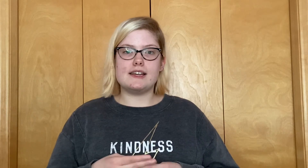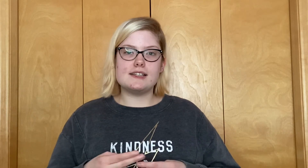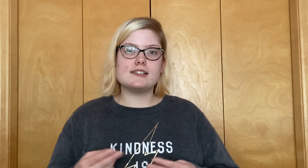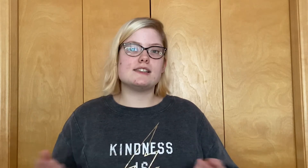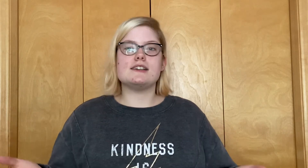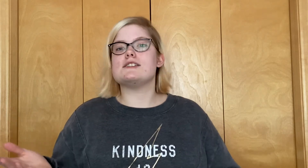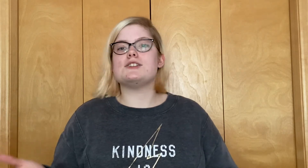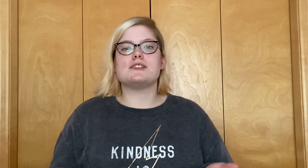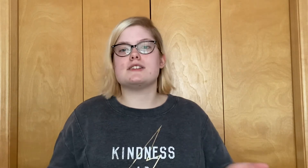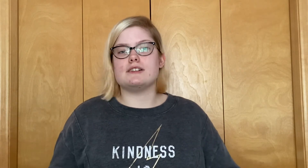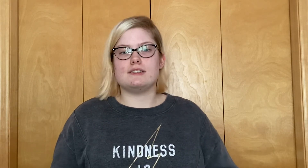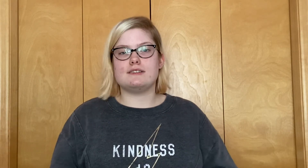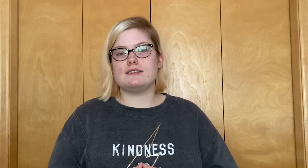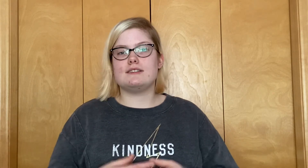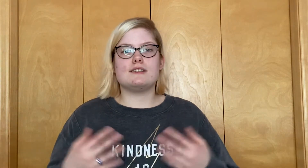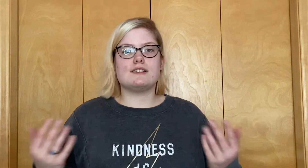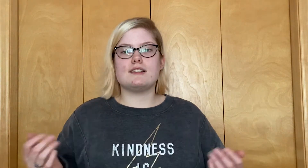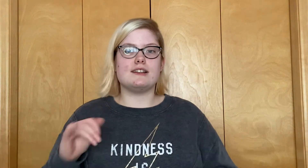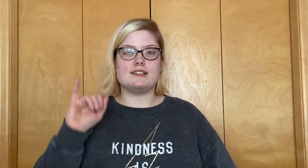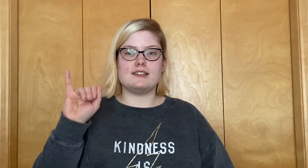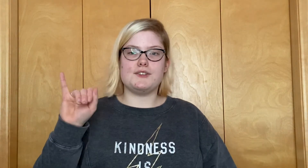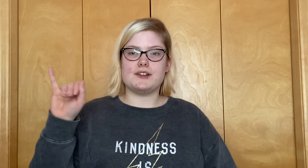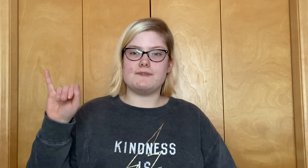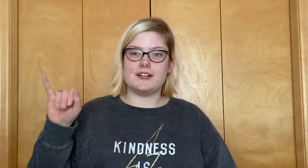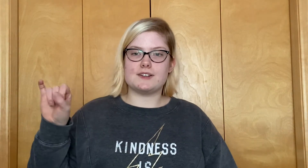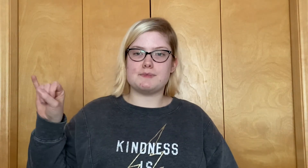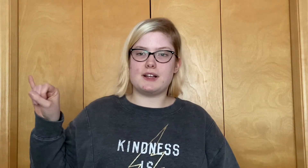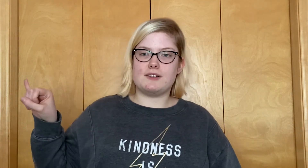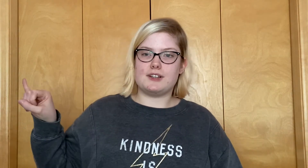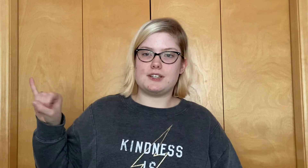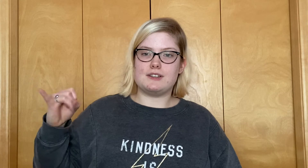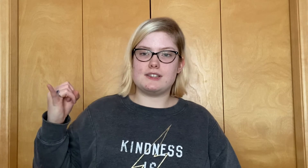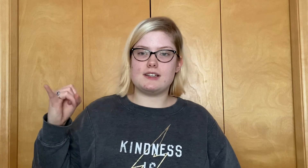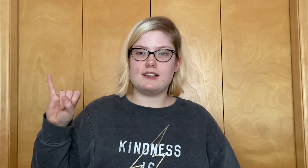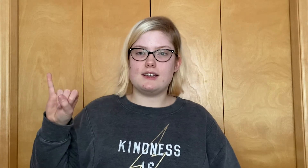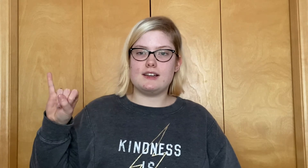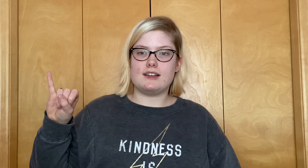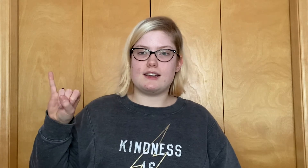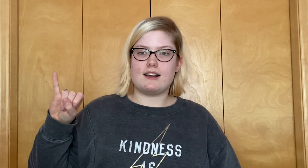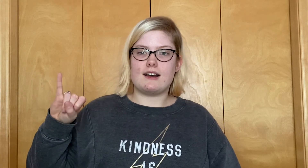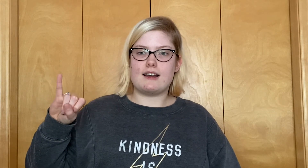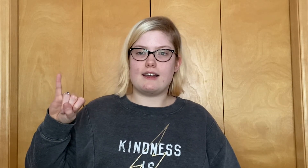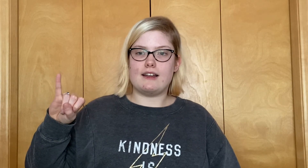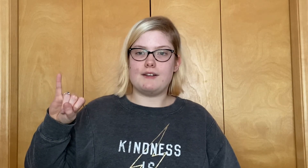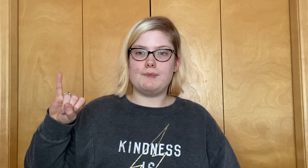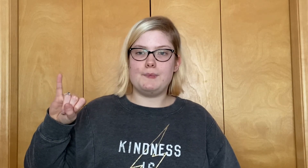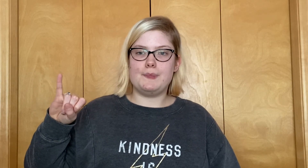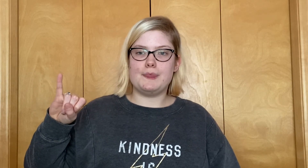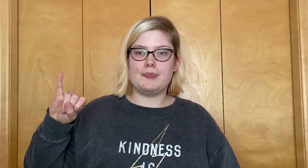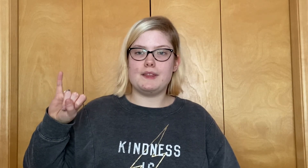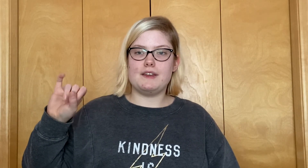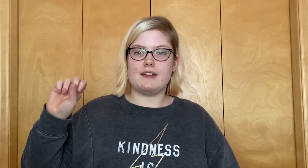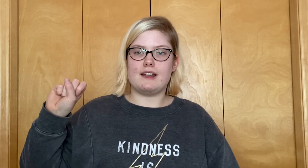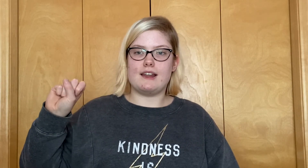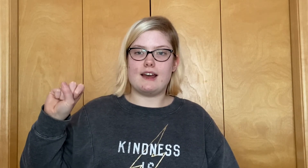Is just you can finger spell it, which is I and